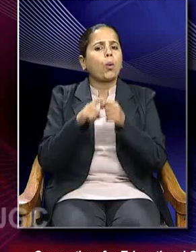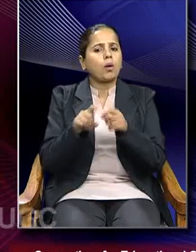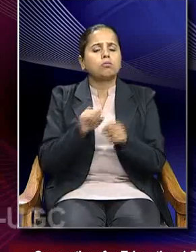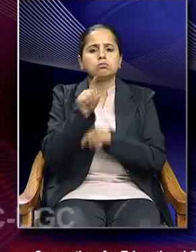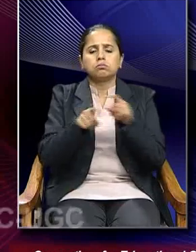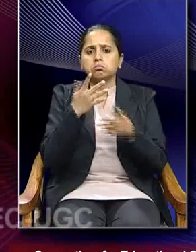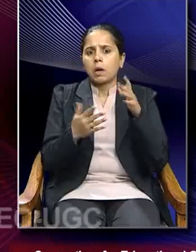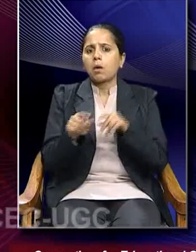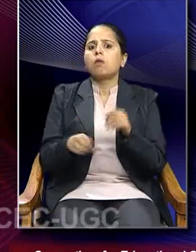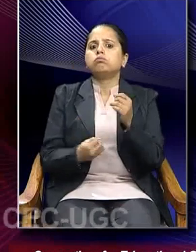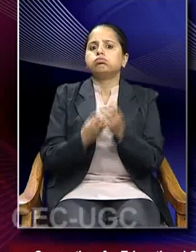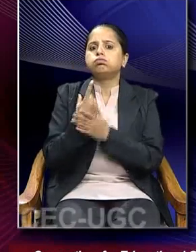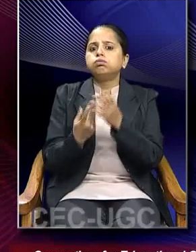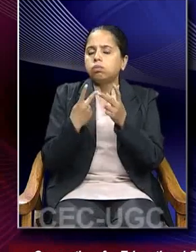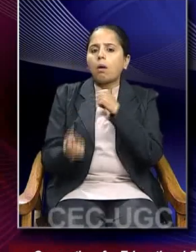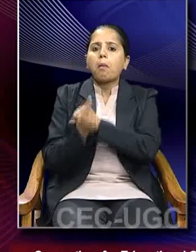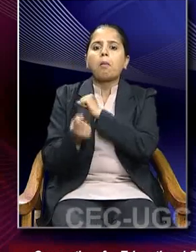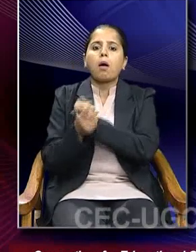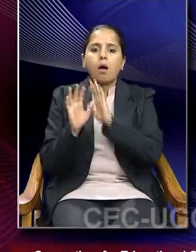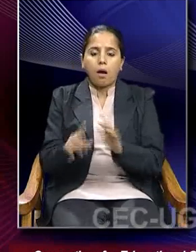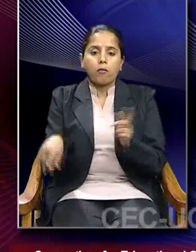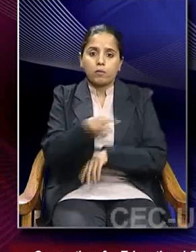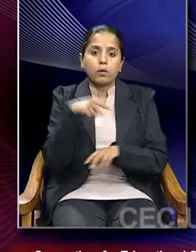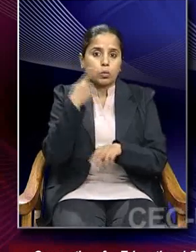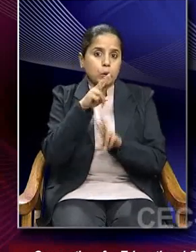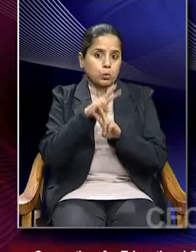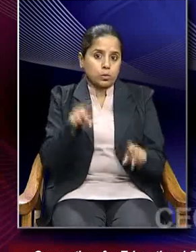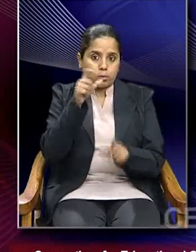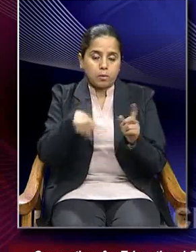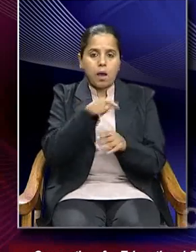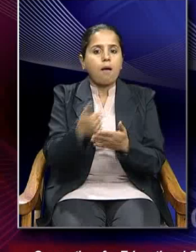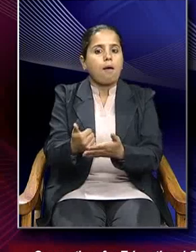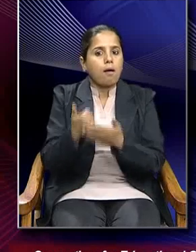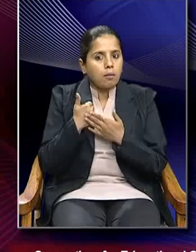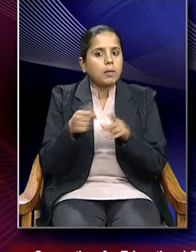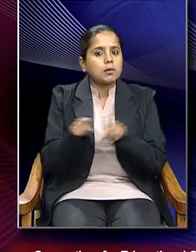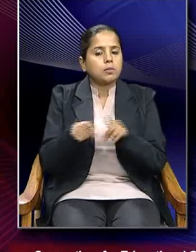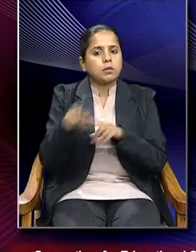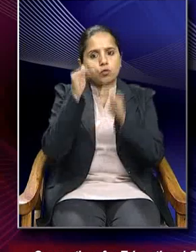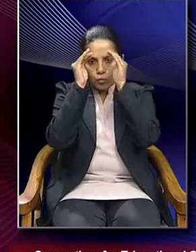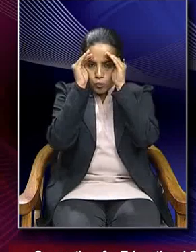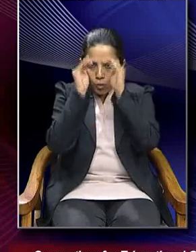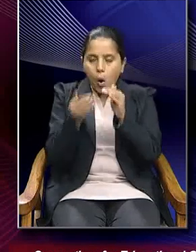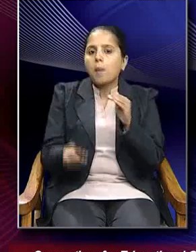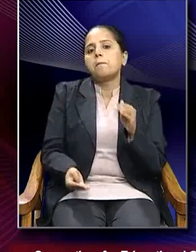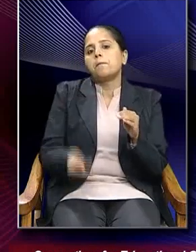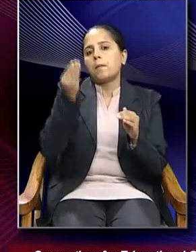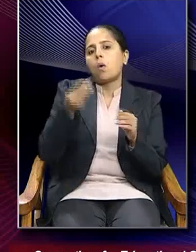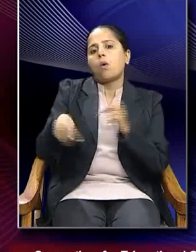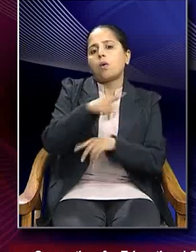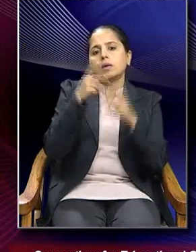emerge in the minds of the researcher, and that will help to kind of focus more on